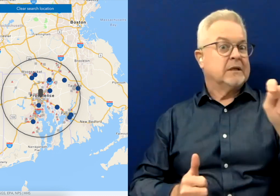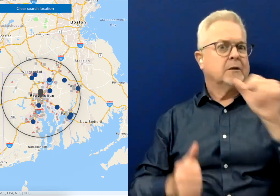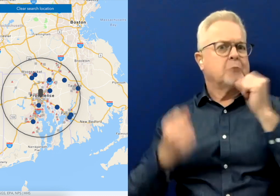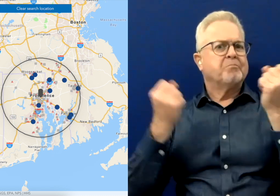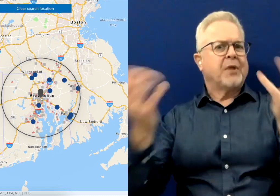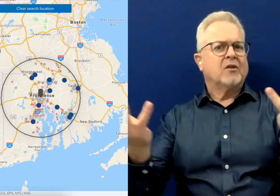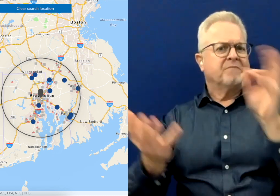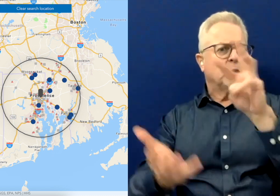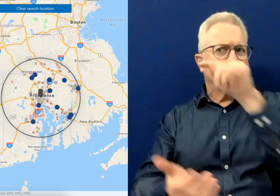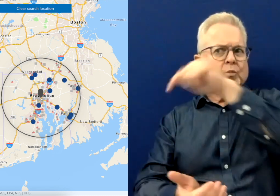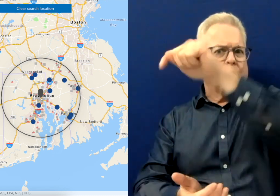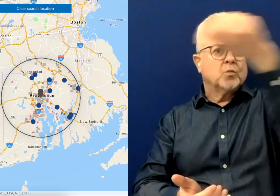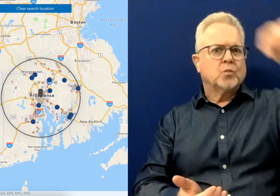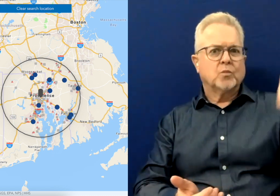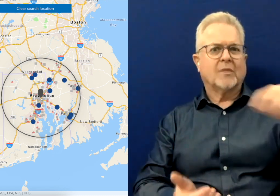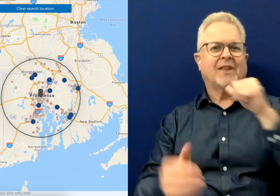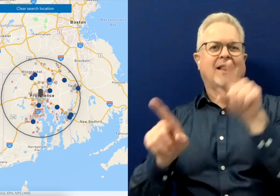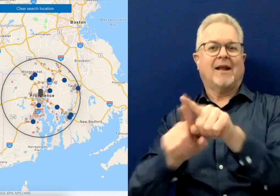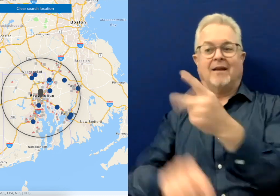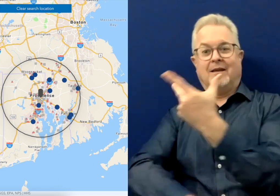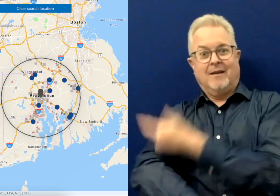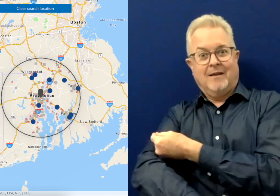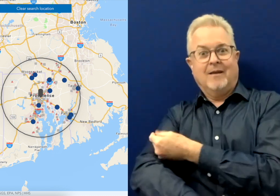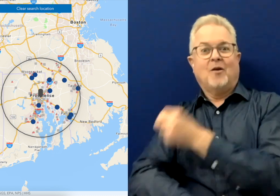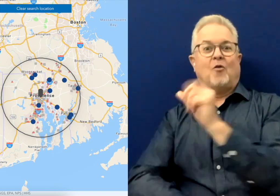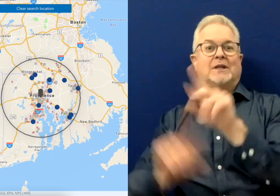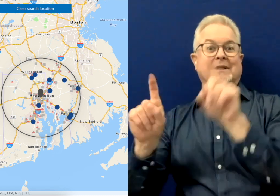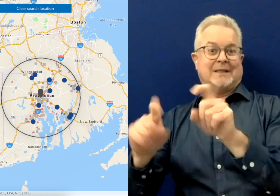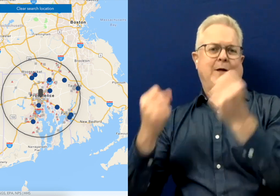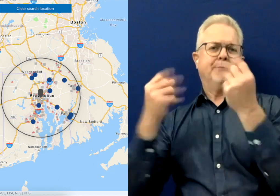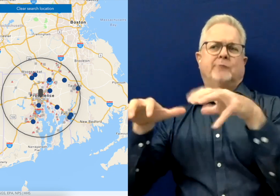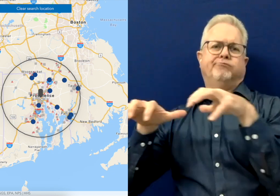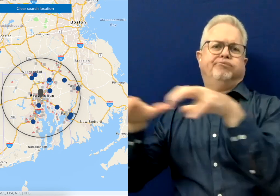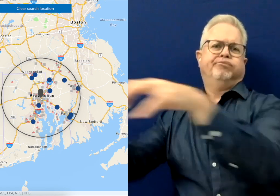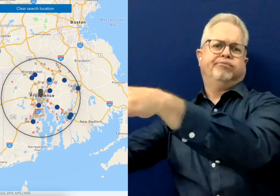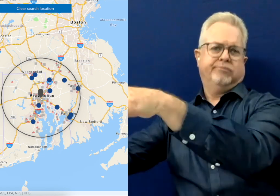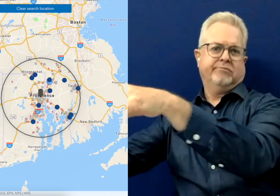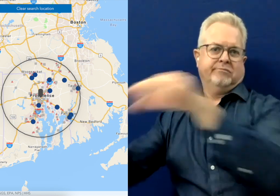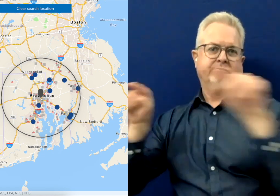few dots or few locations of where these test to treat centers are located?